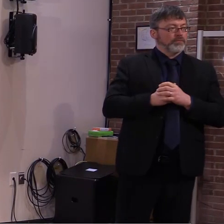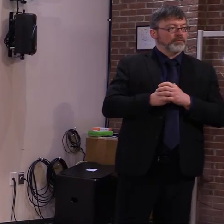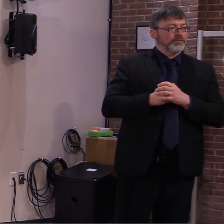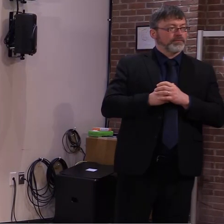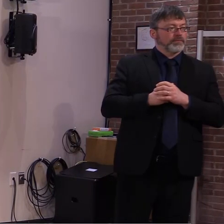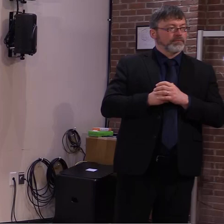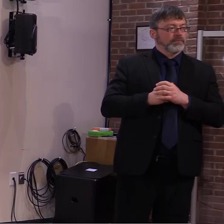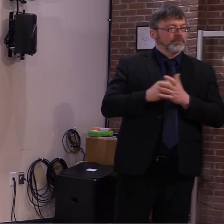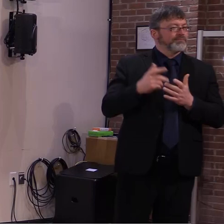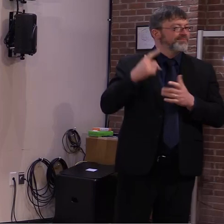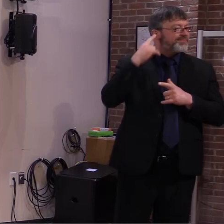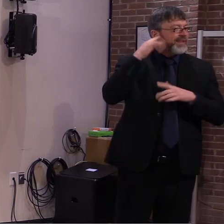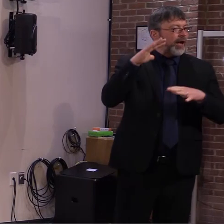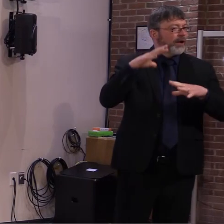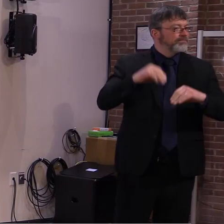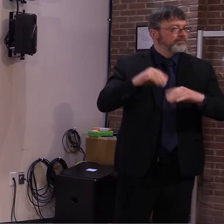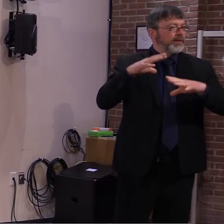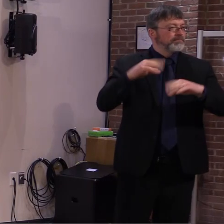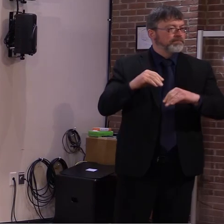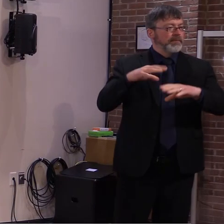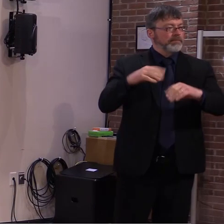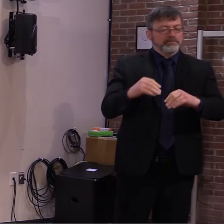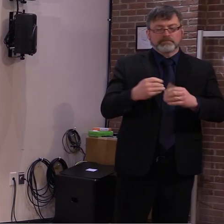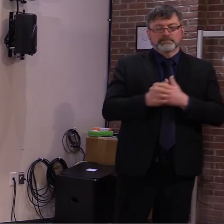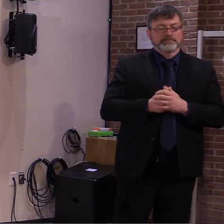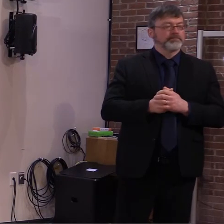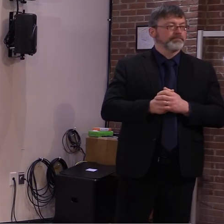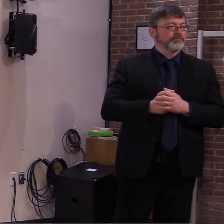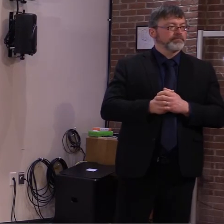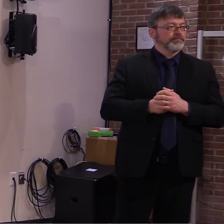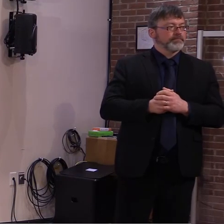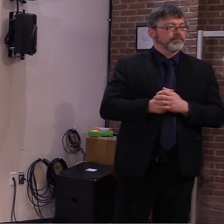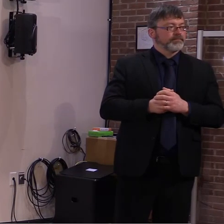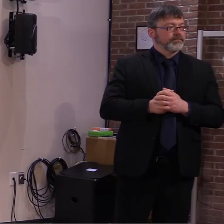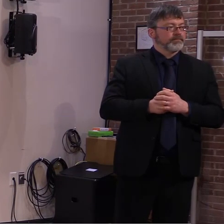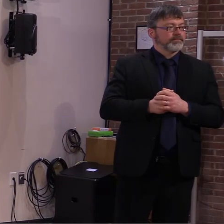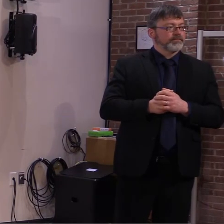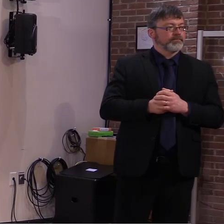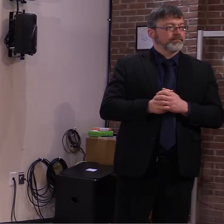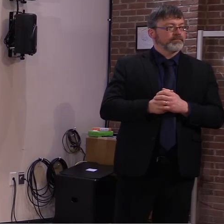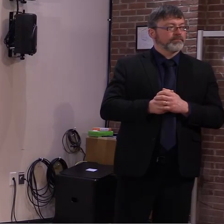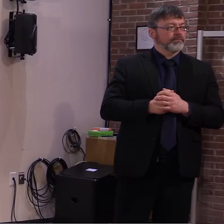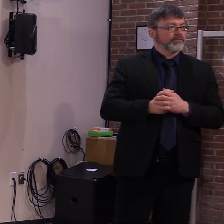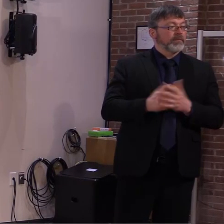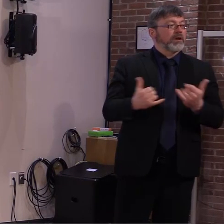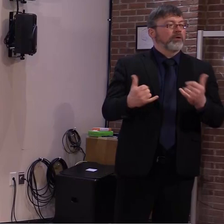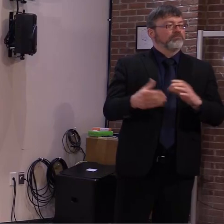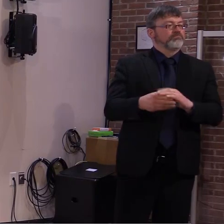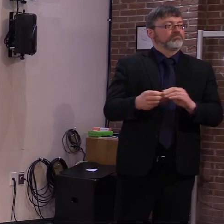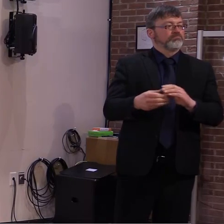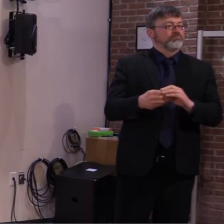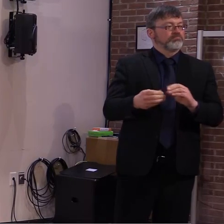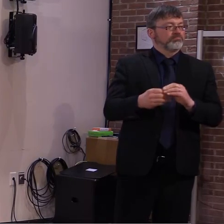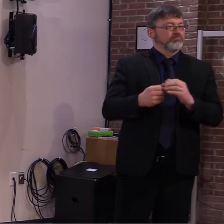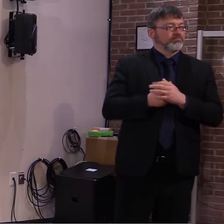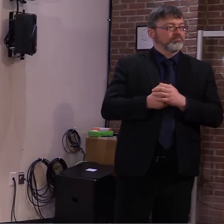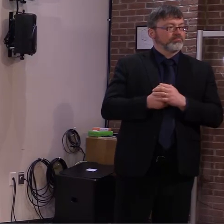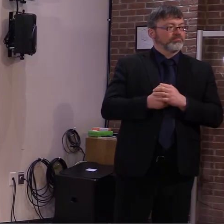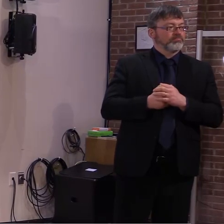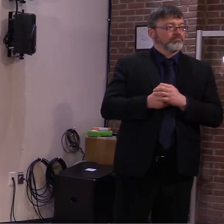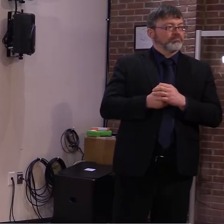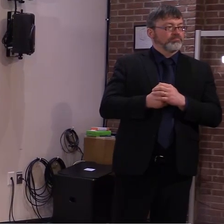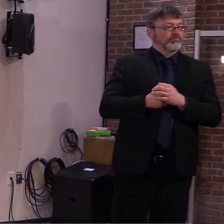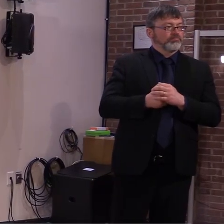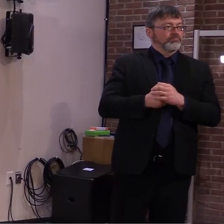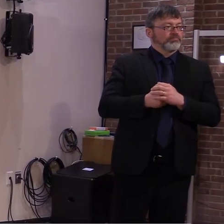press conference talked about making sure that you cancel your appointment at a state clinic if you get one at the pharmacy. Is